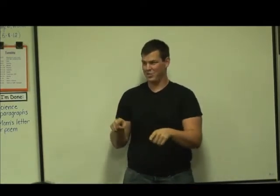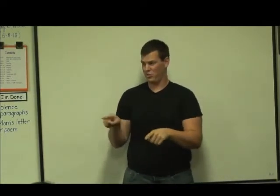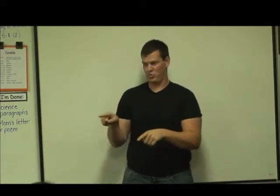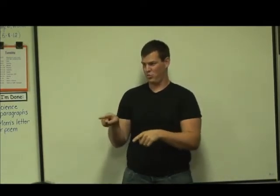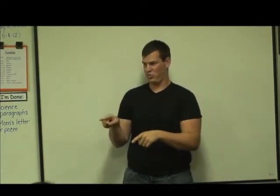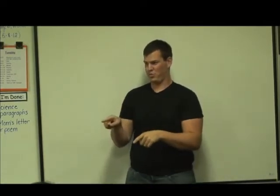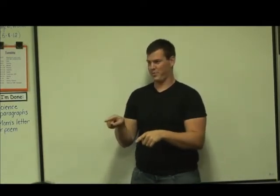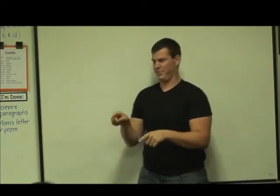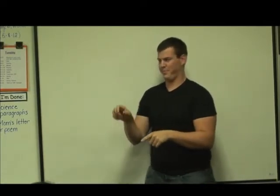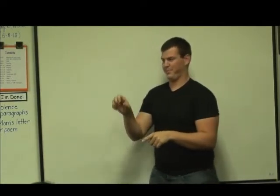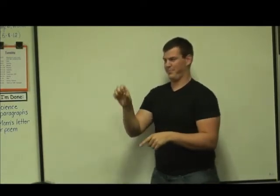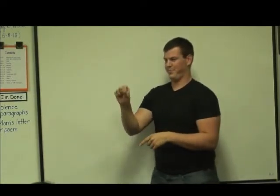You have to give feedback a little bit.